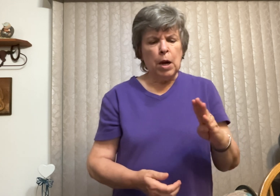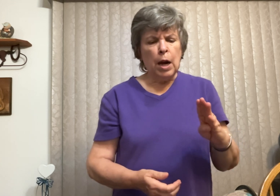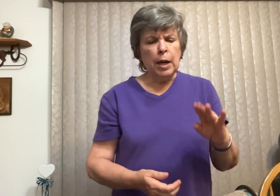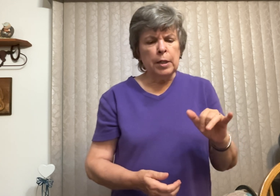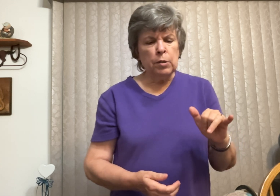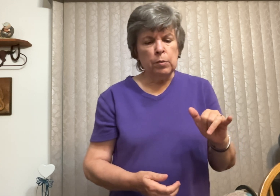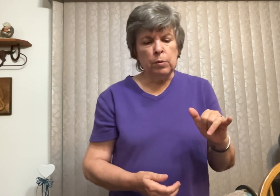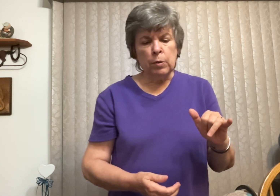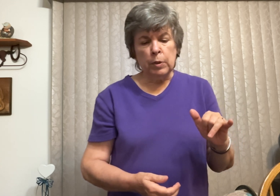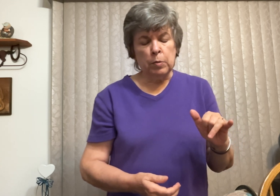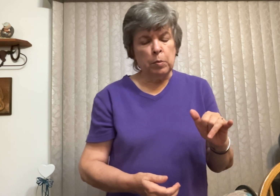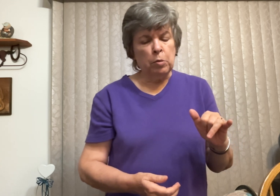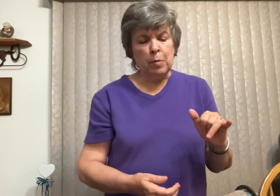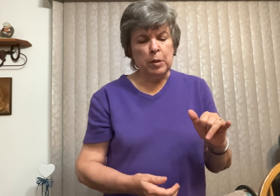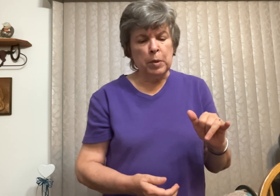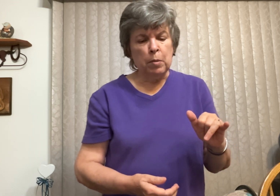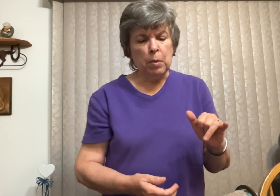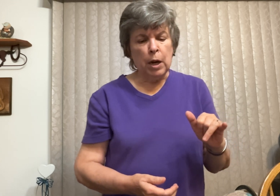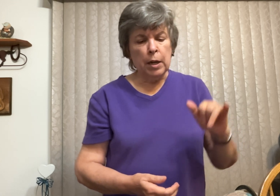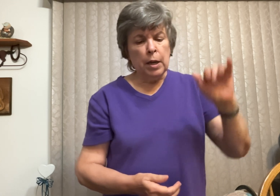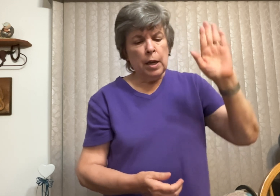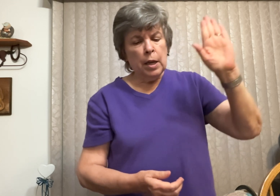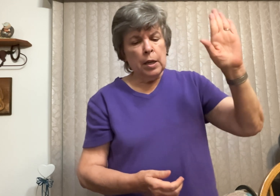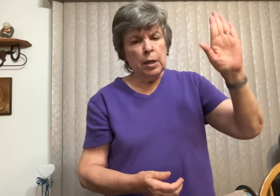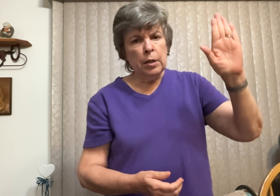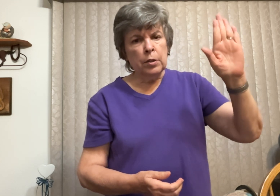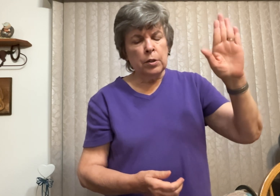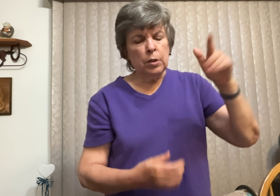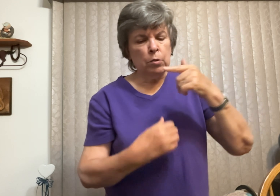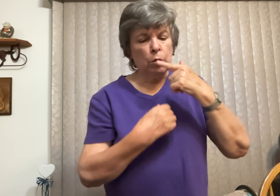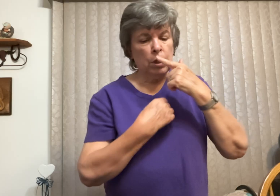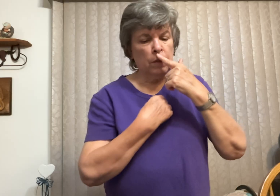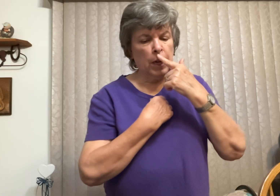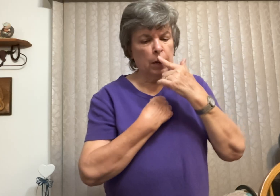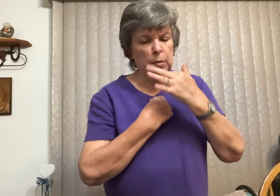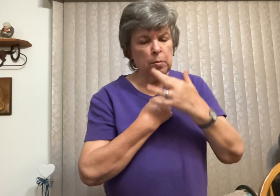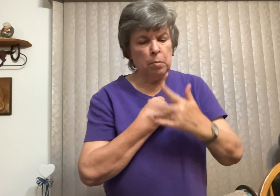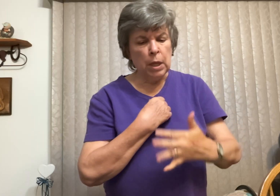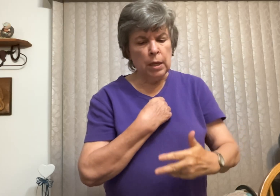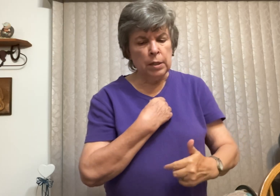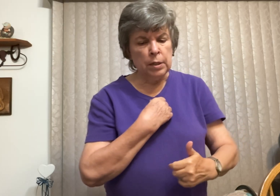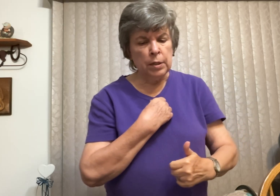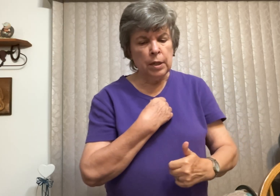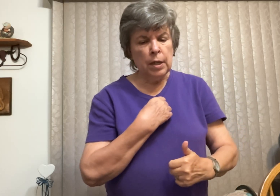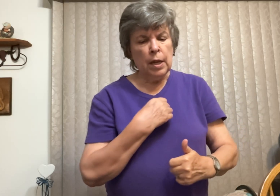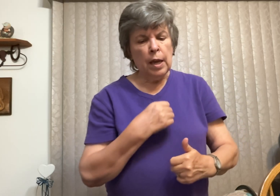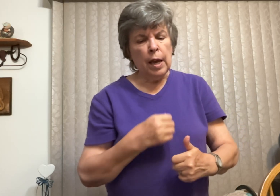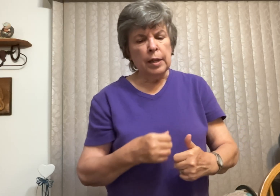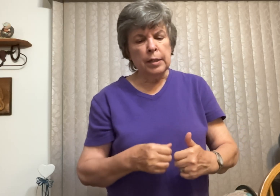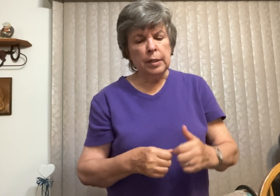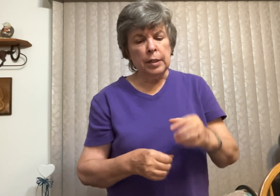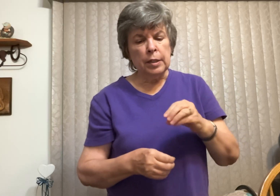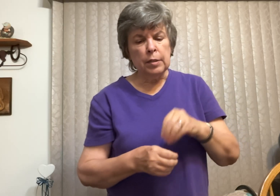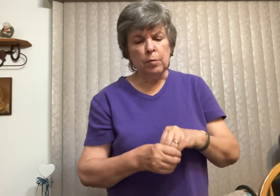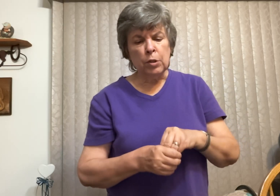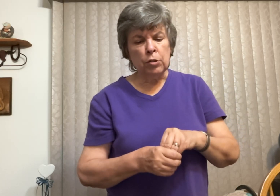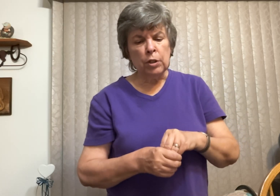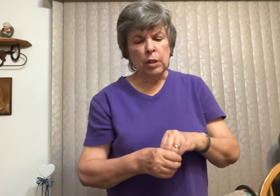By, you probably spell by, his, or leave it out, blood, and in, which you can leave